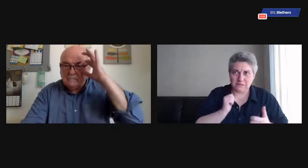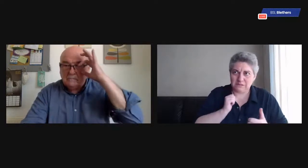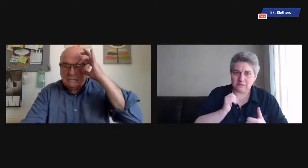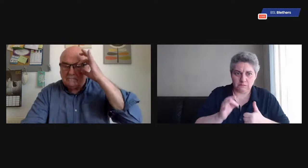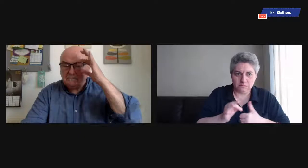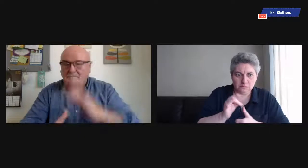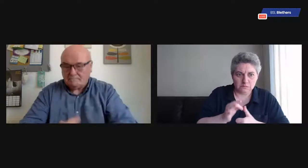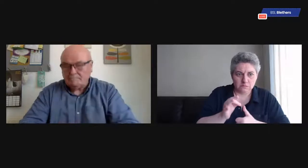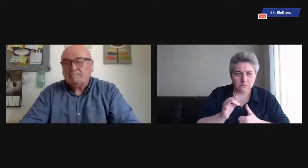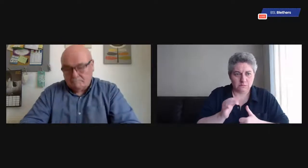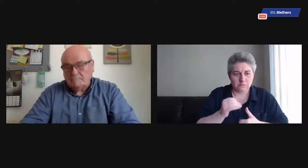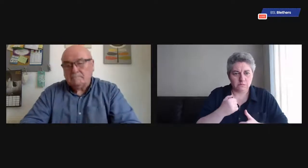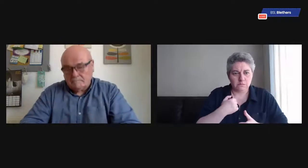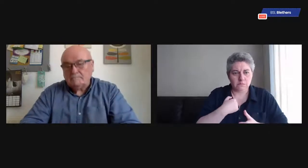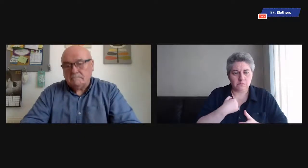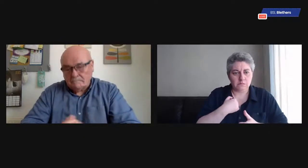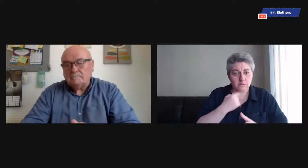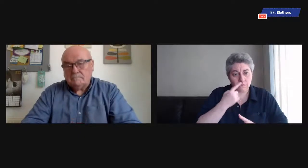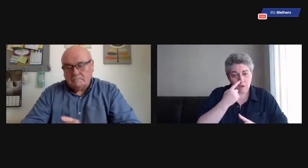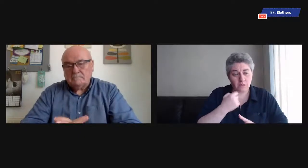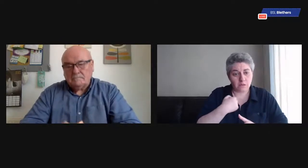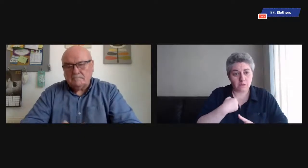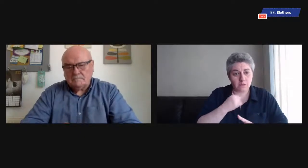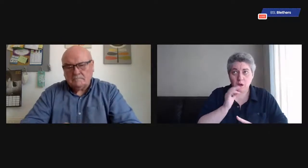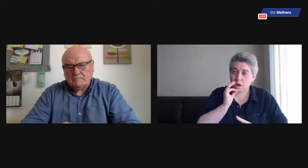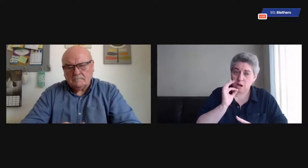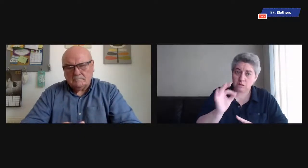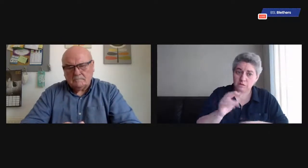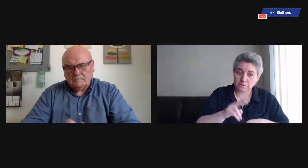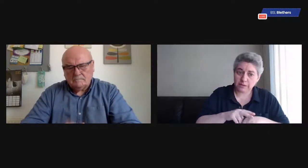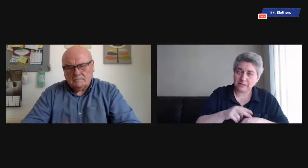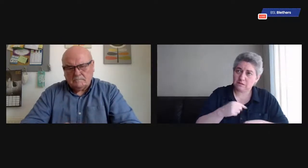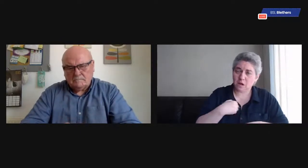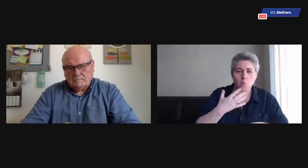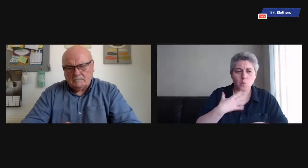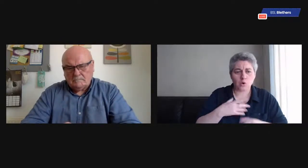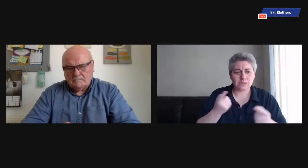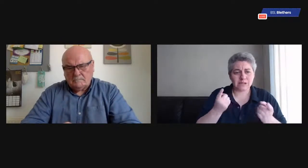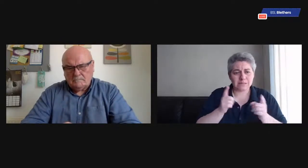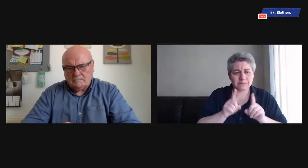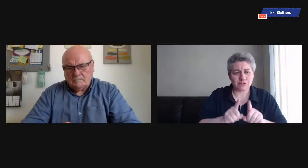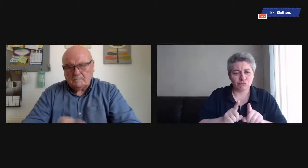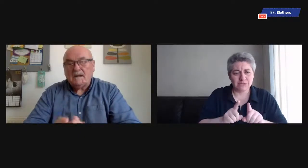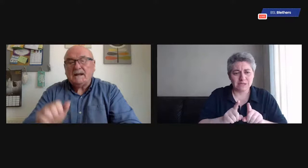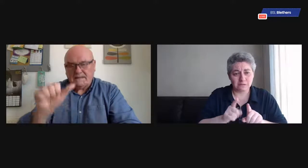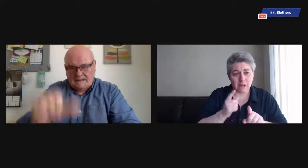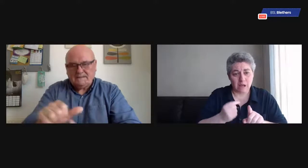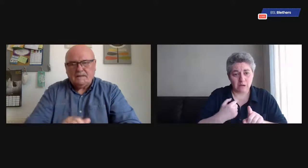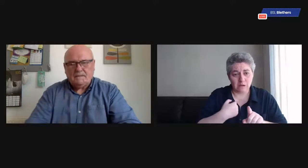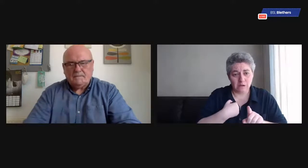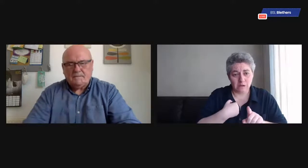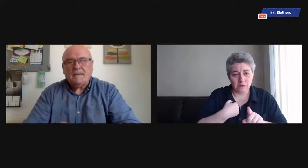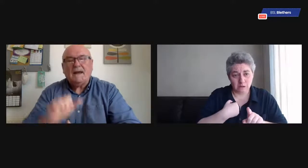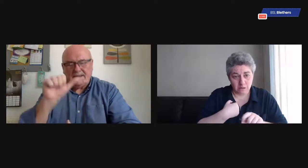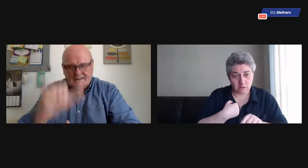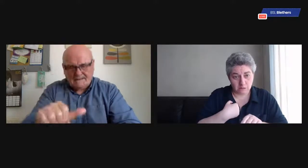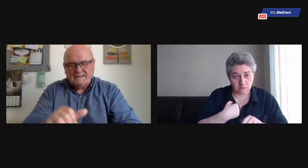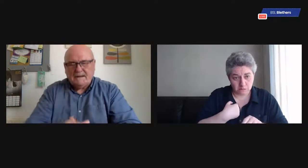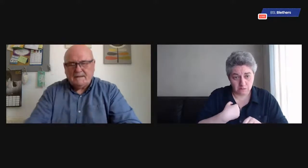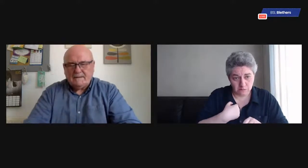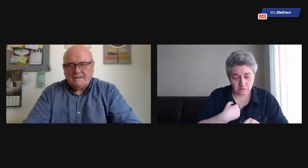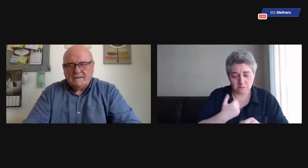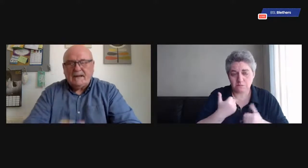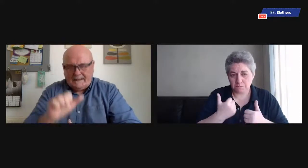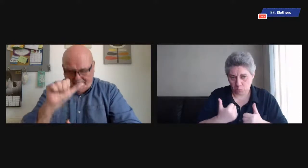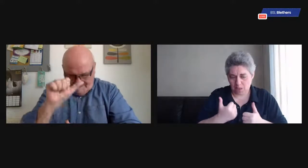for example, I was having to go to court soon. Can I go to the police and say, look, I really want a